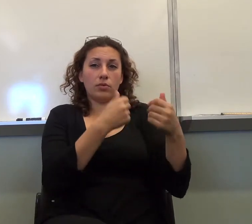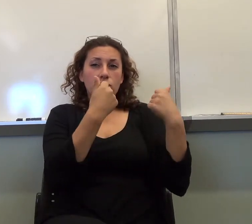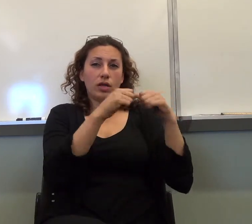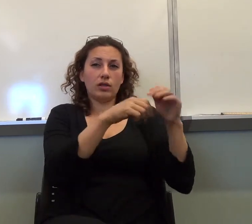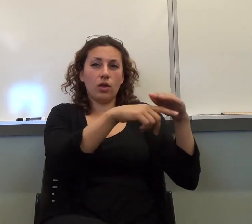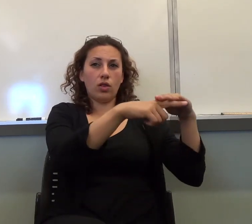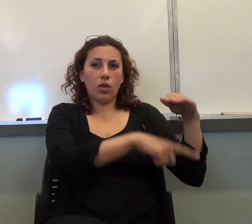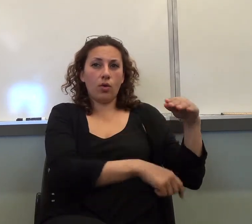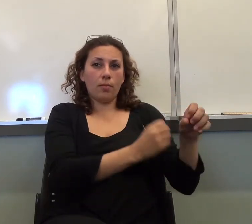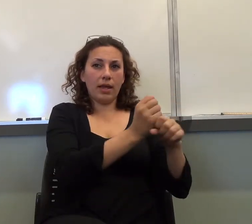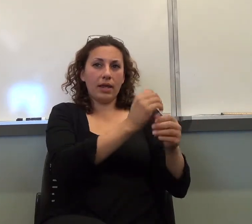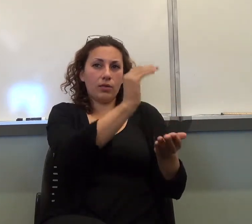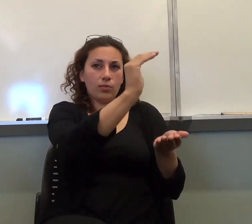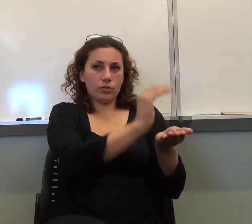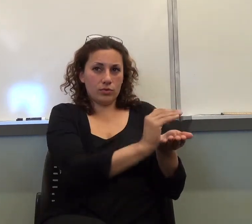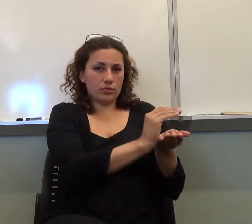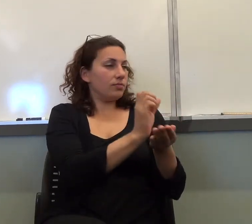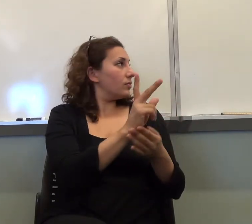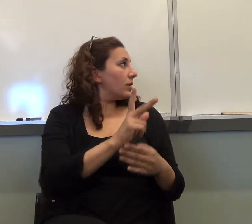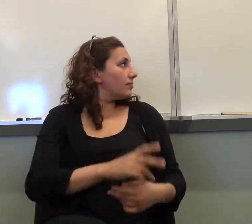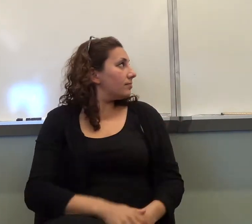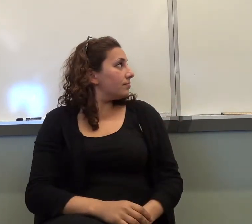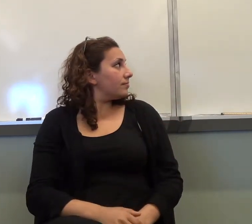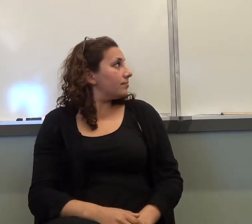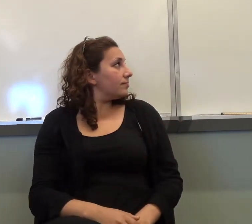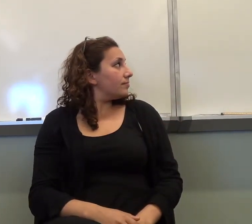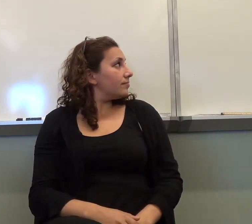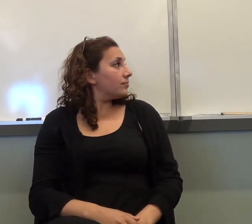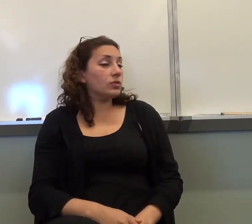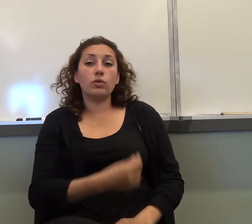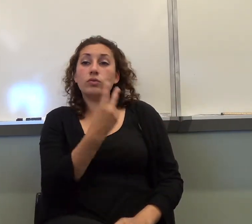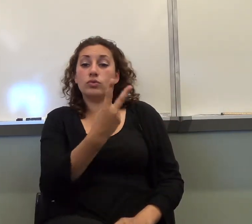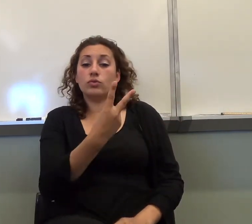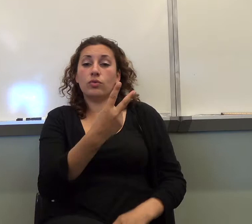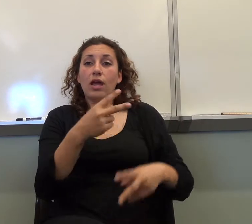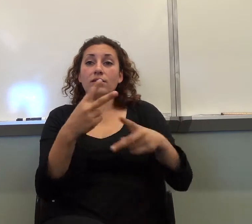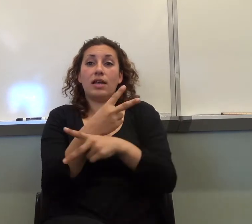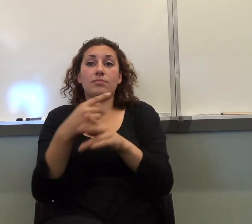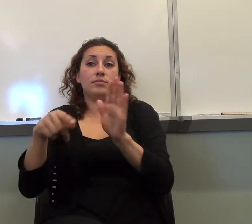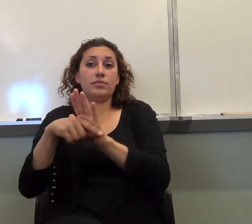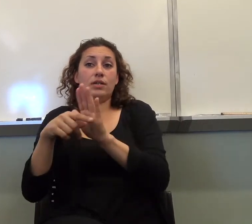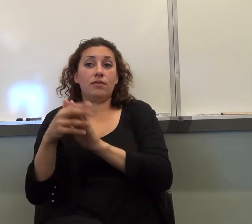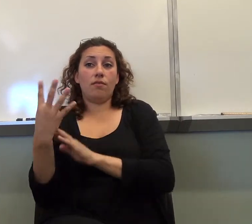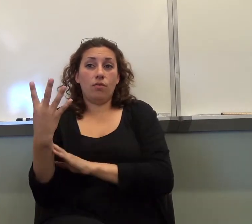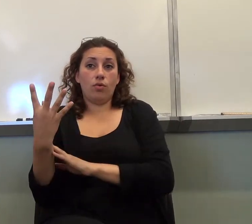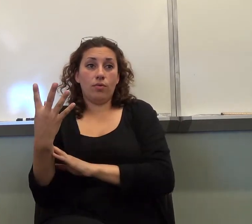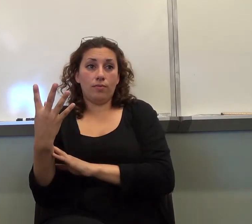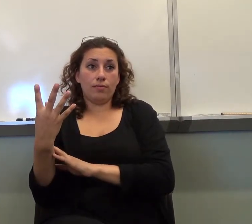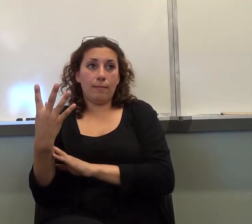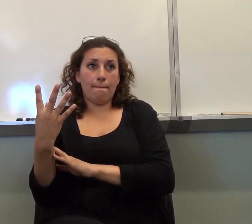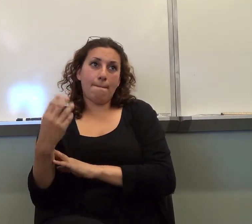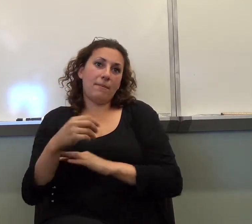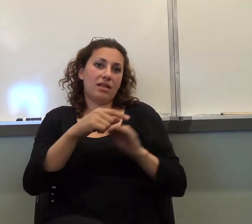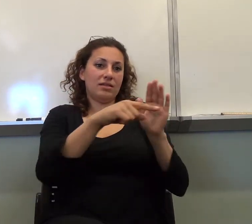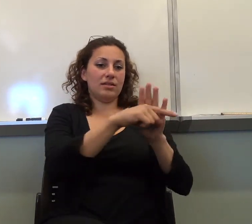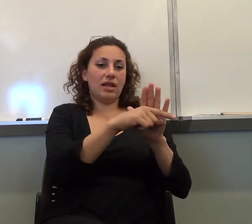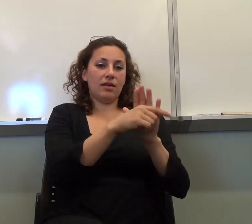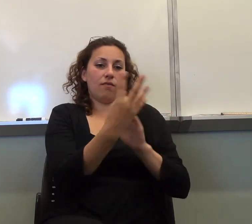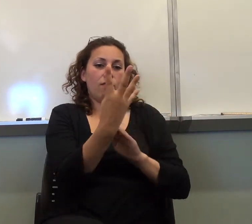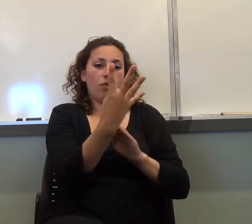here. So this is going to go down to 2 times a minus 4. Well, that would be minus 4 added to itself twice. Again, we can